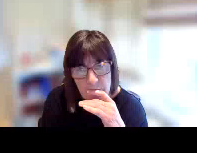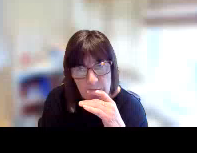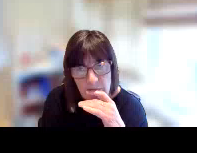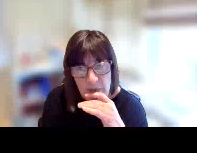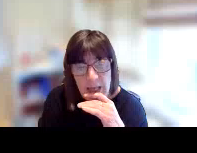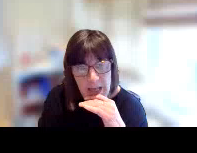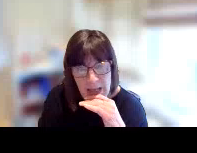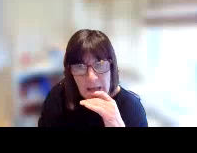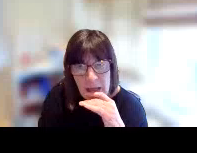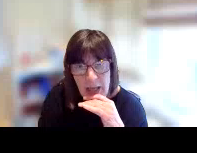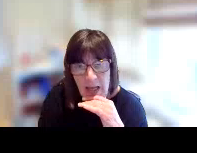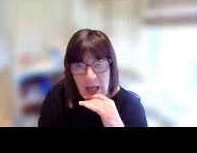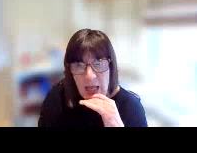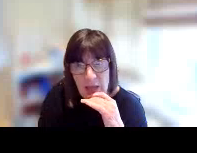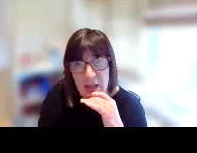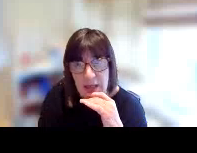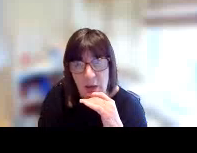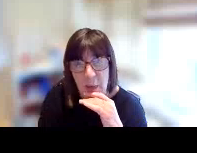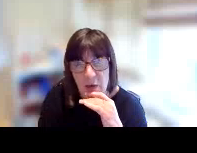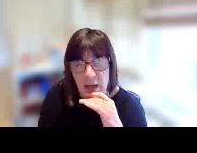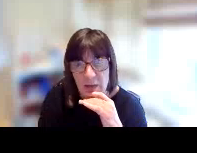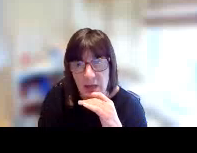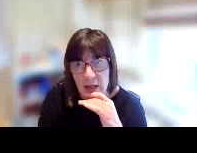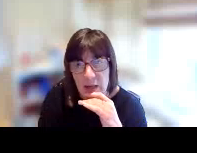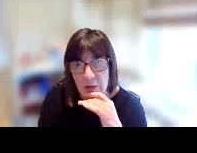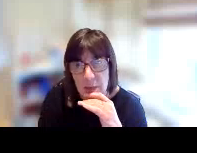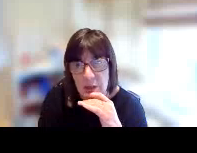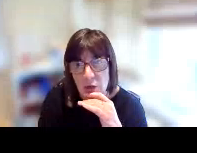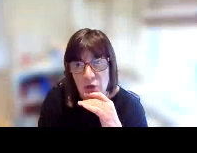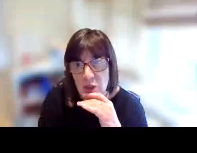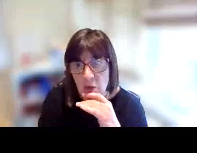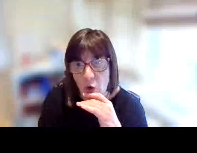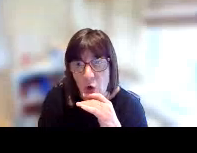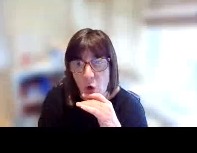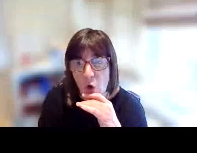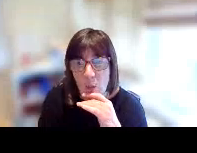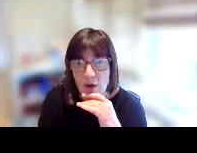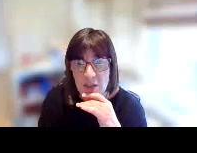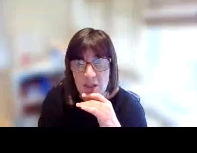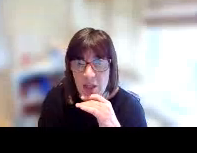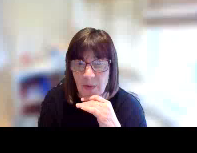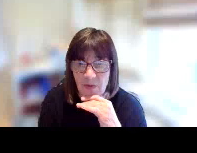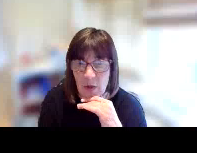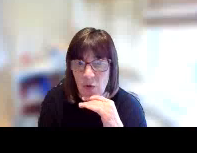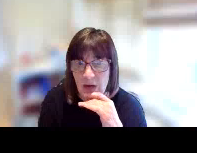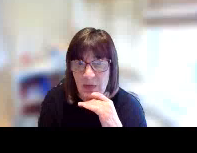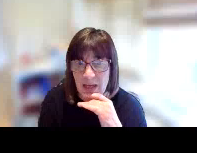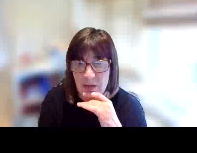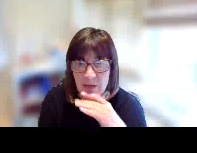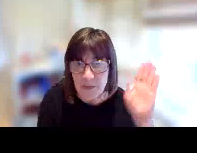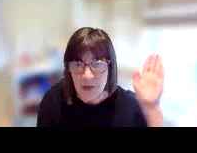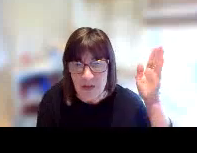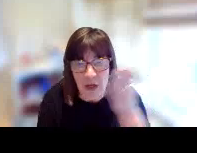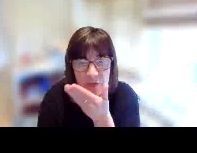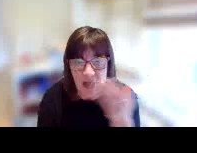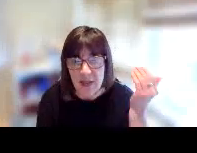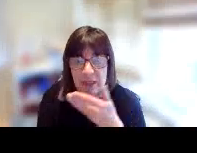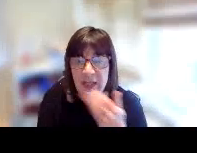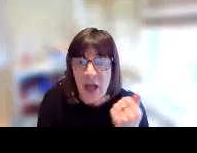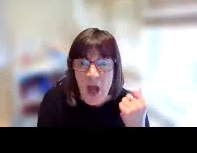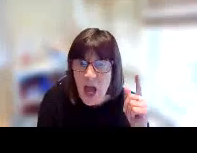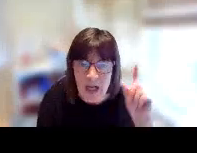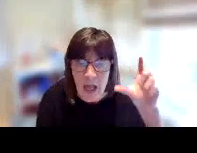and see whether that could just be something that. Just all I wanted to do, and I've been all around the houses, and I'm sorry to